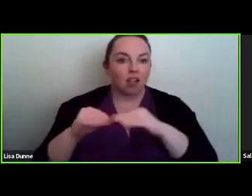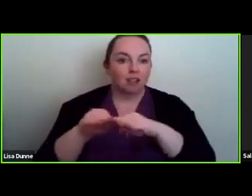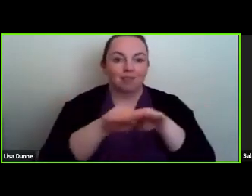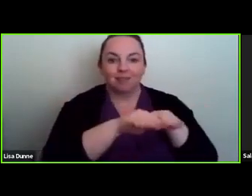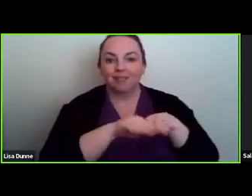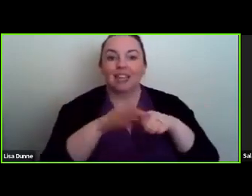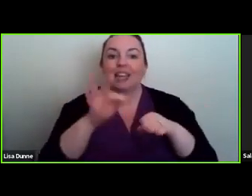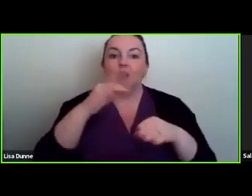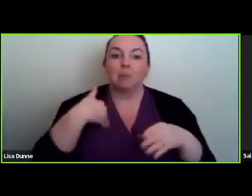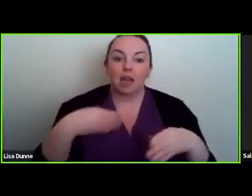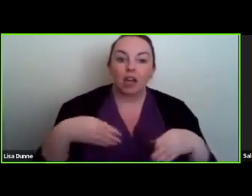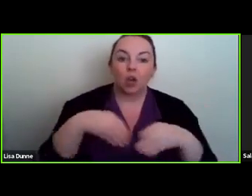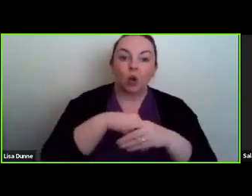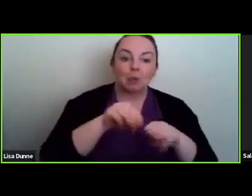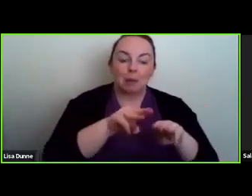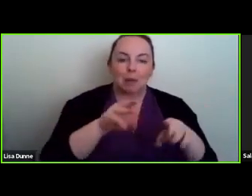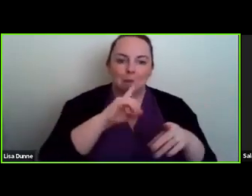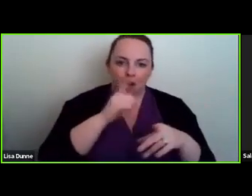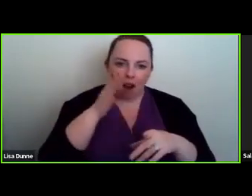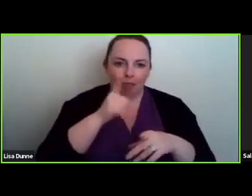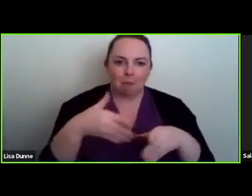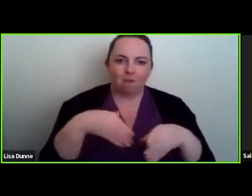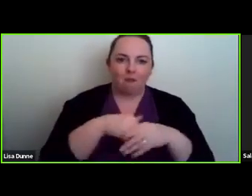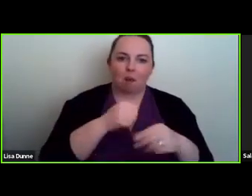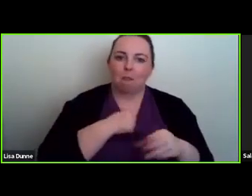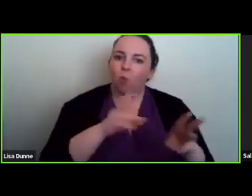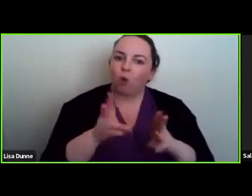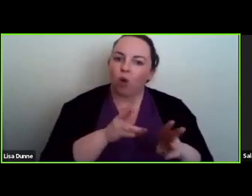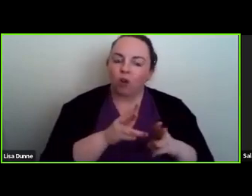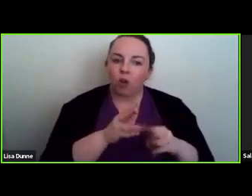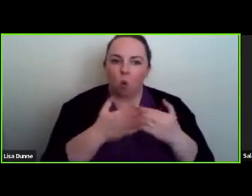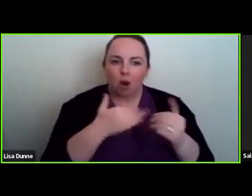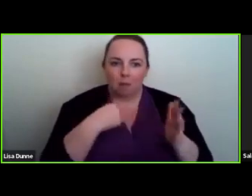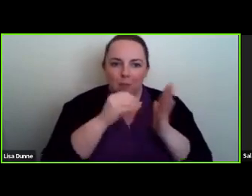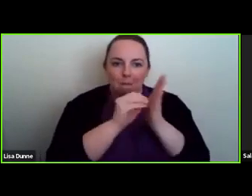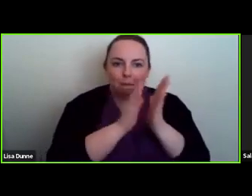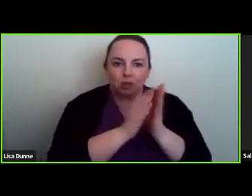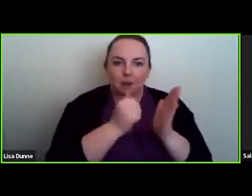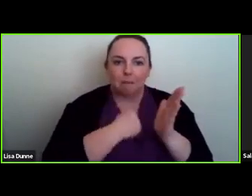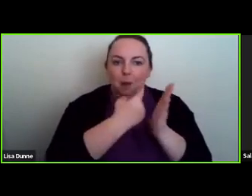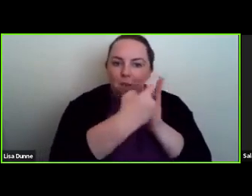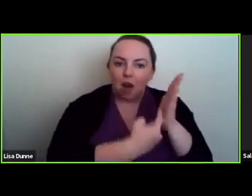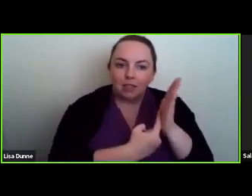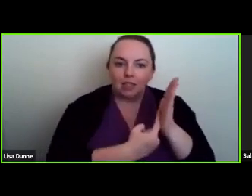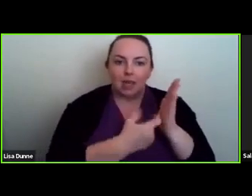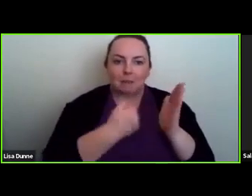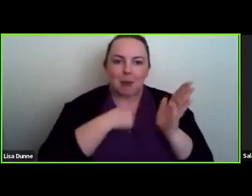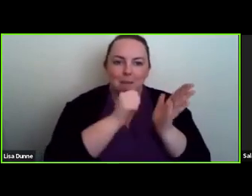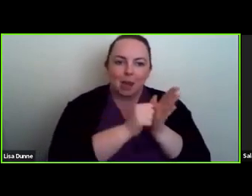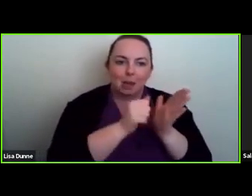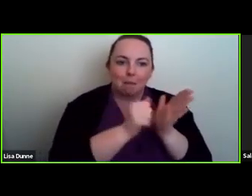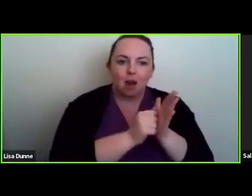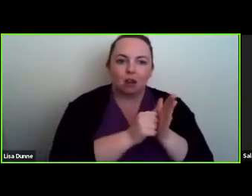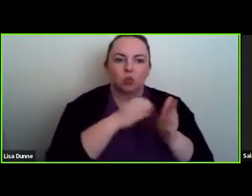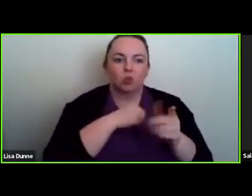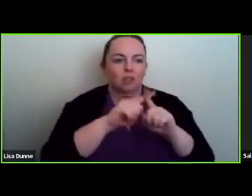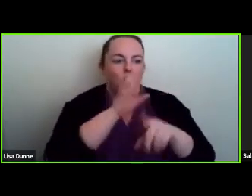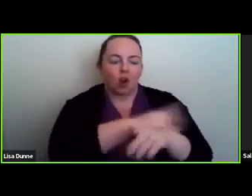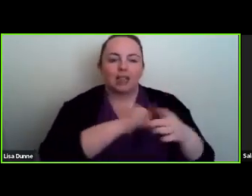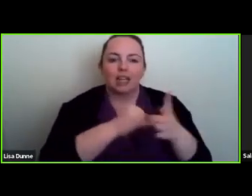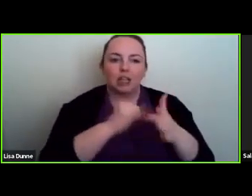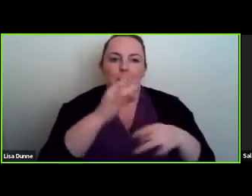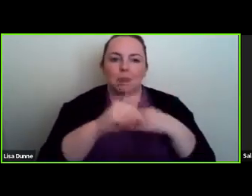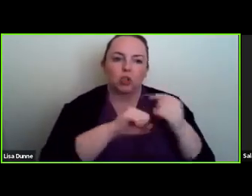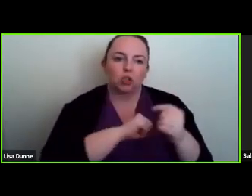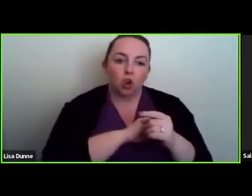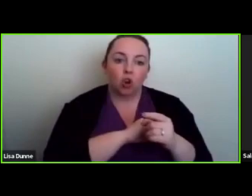bringing them into our work in terms of what we put into our policies, into our papers, into those organizations, making sure that